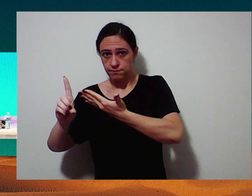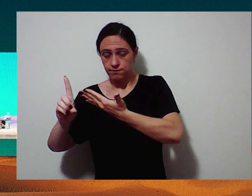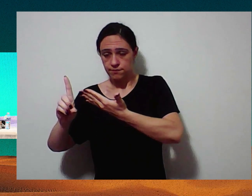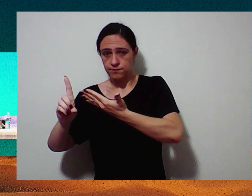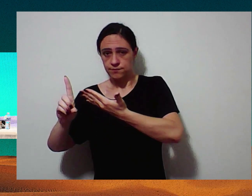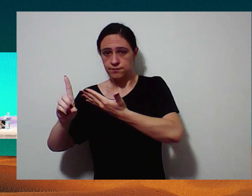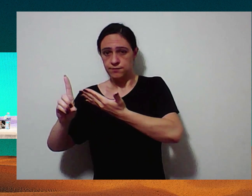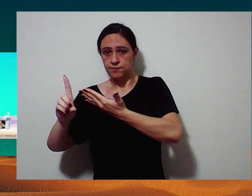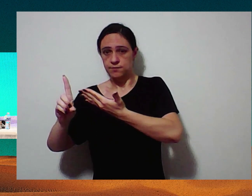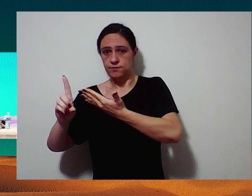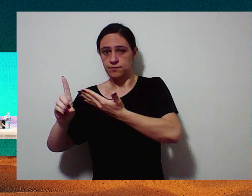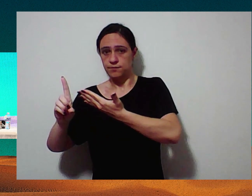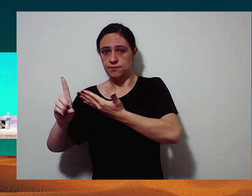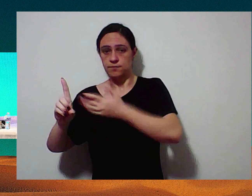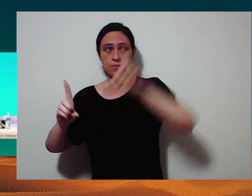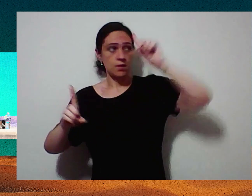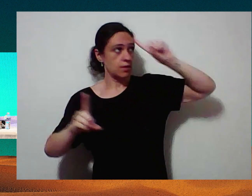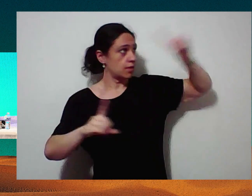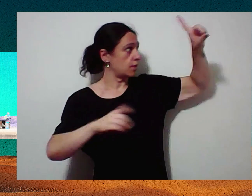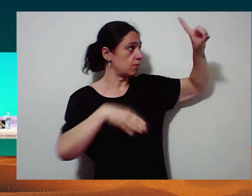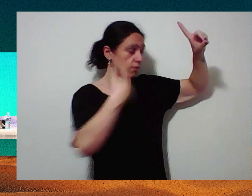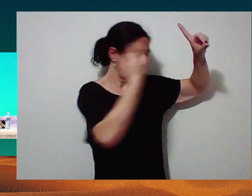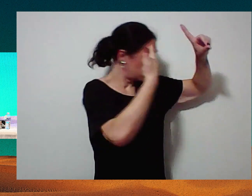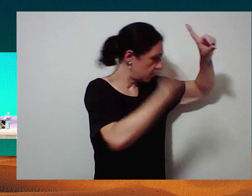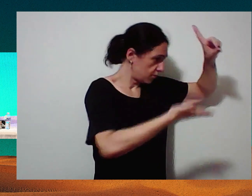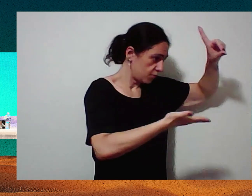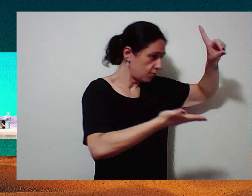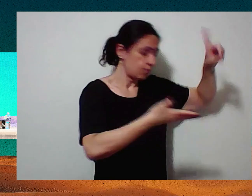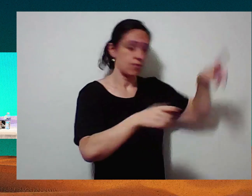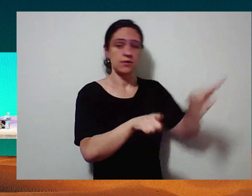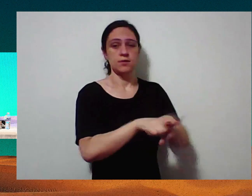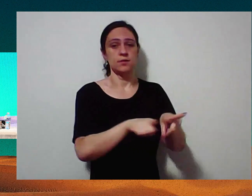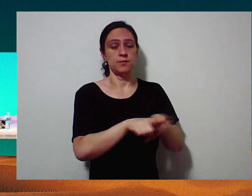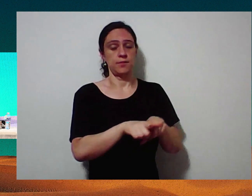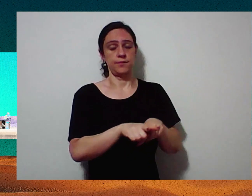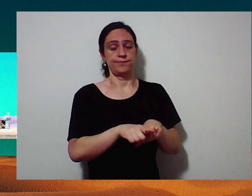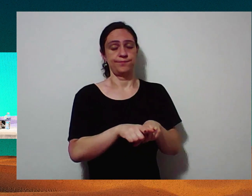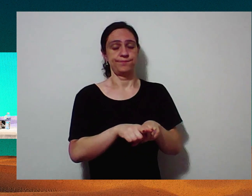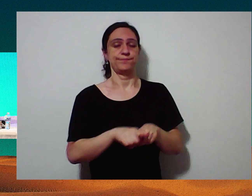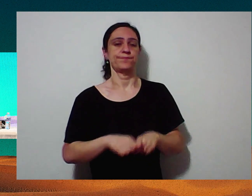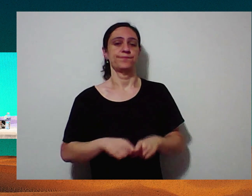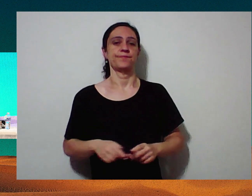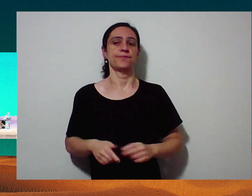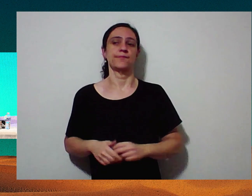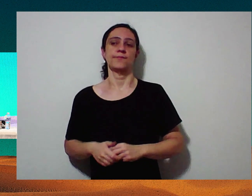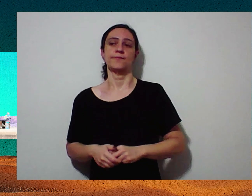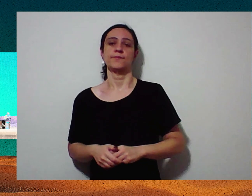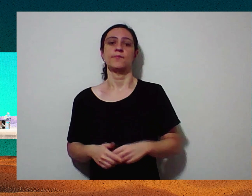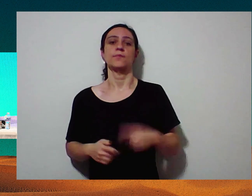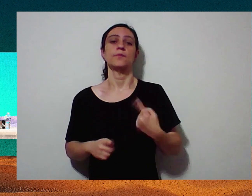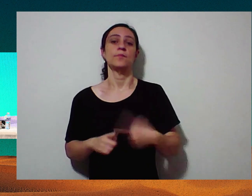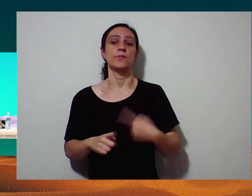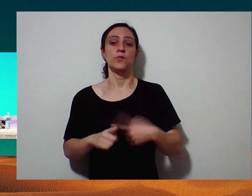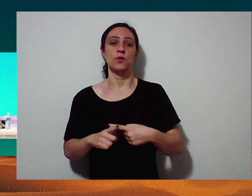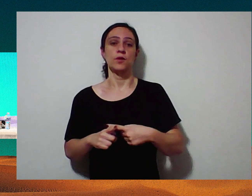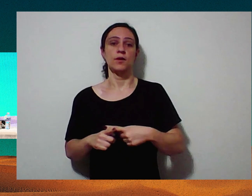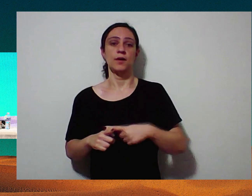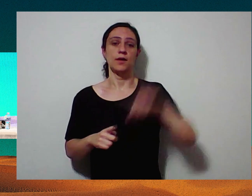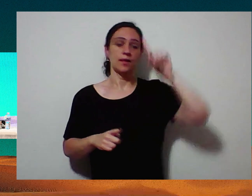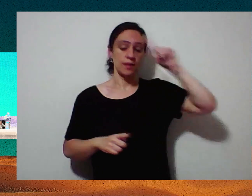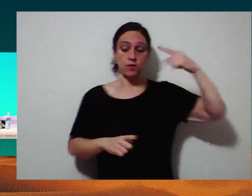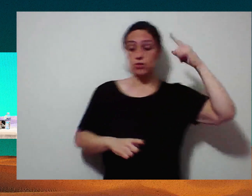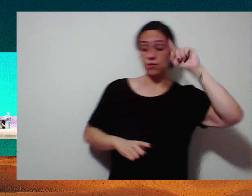não honra o Pai. Quem não honra quem foi o que foi enviado, não honra quem o enviou. That's why,